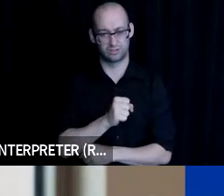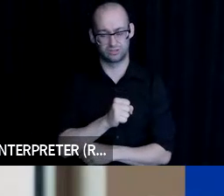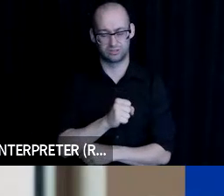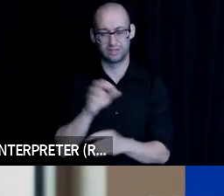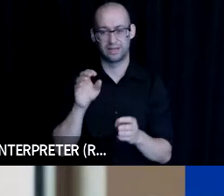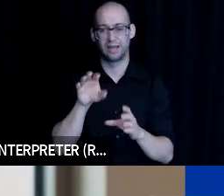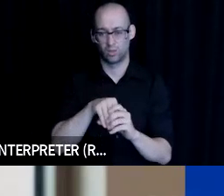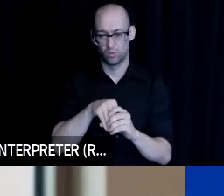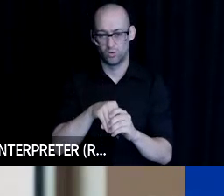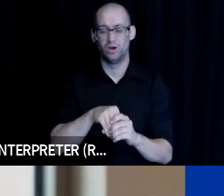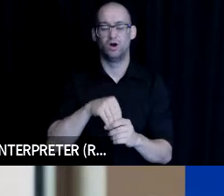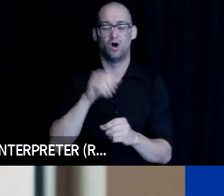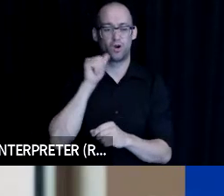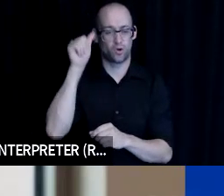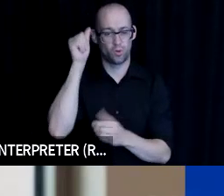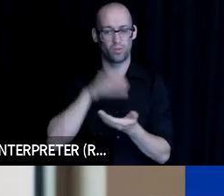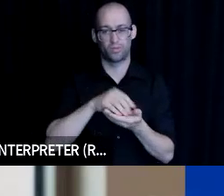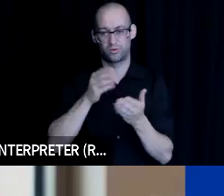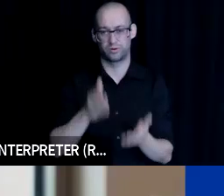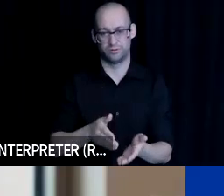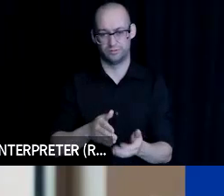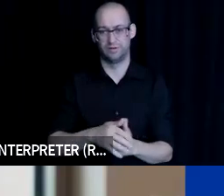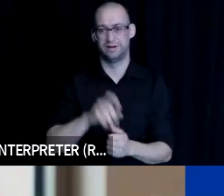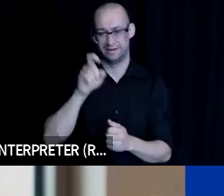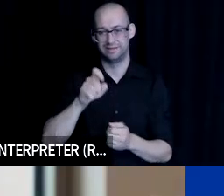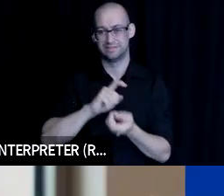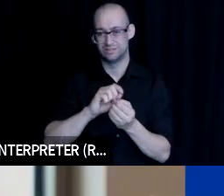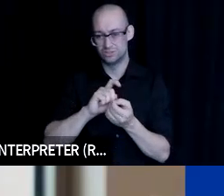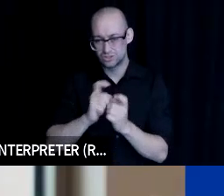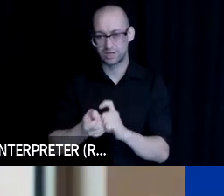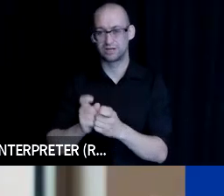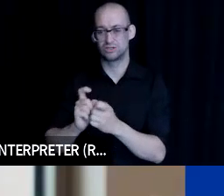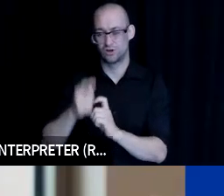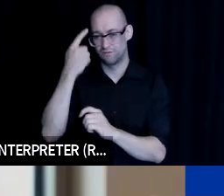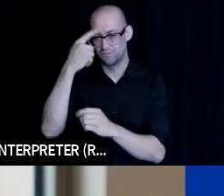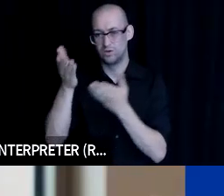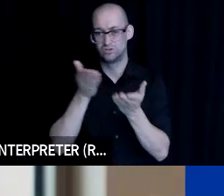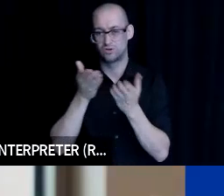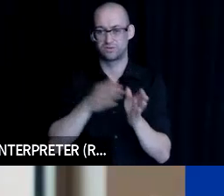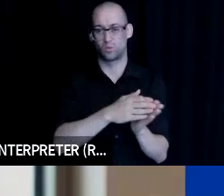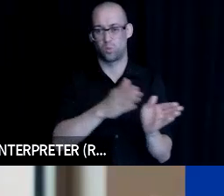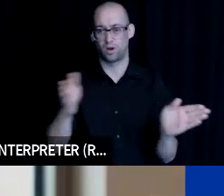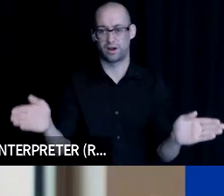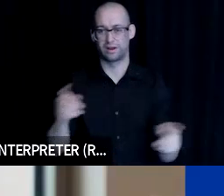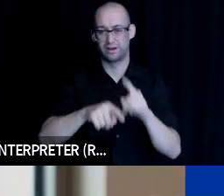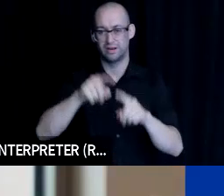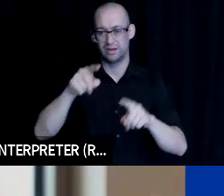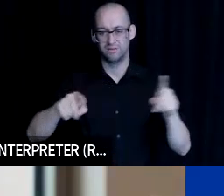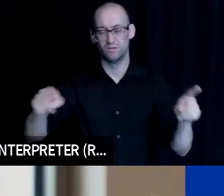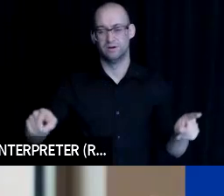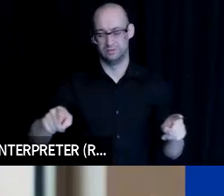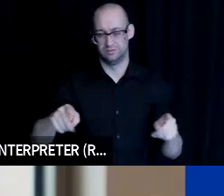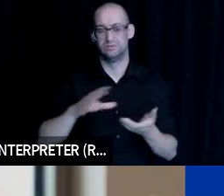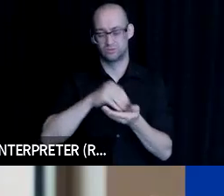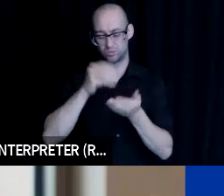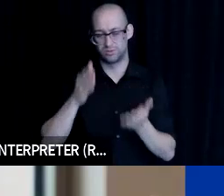adapted to serve a wide variety of students. So those are what we had from the discussion in the